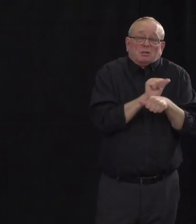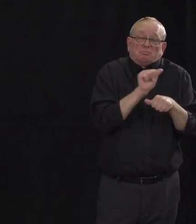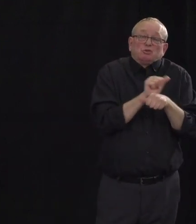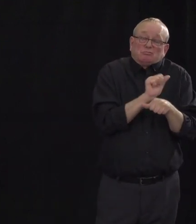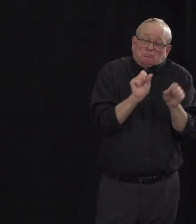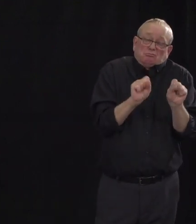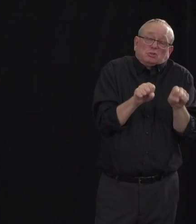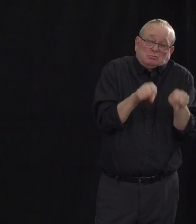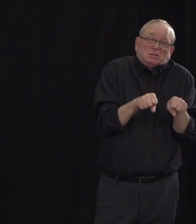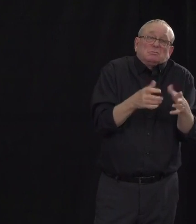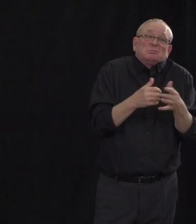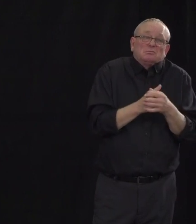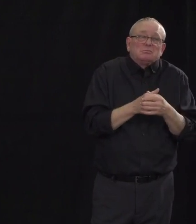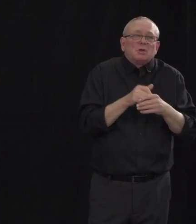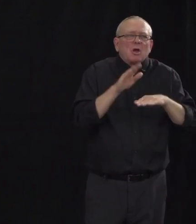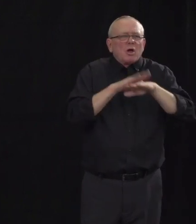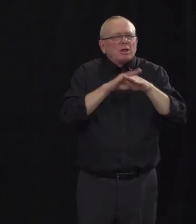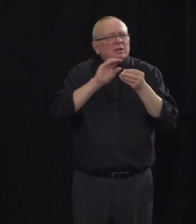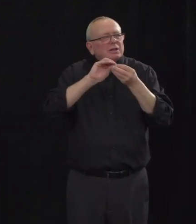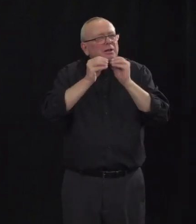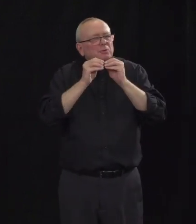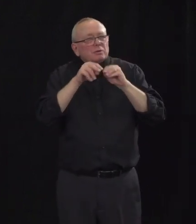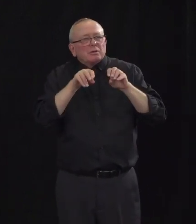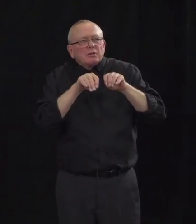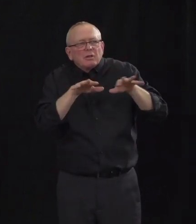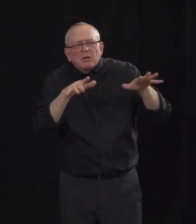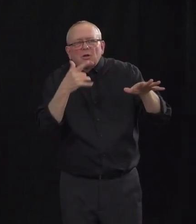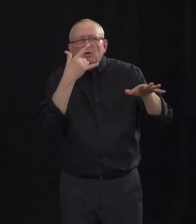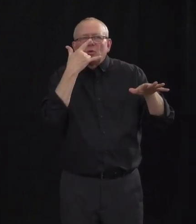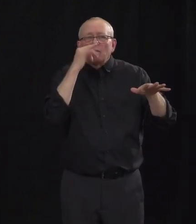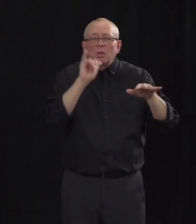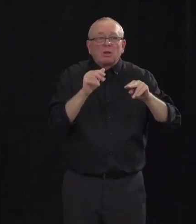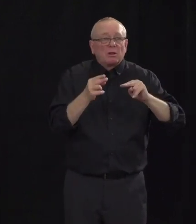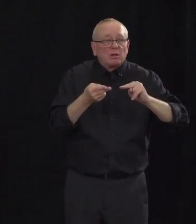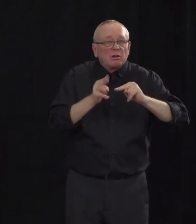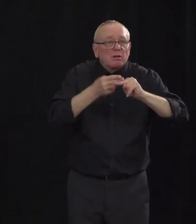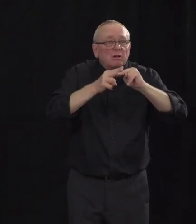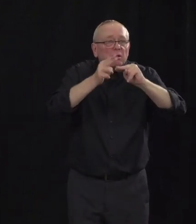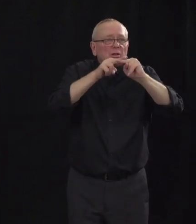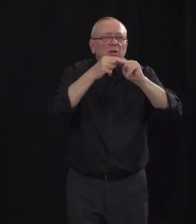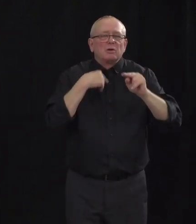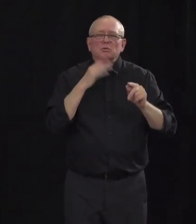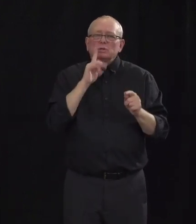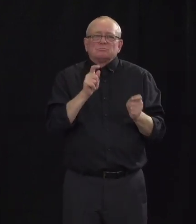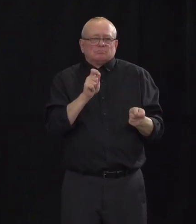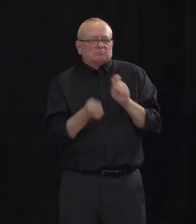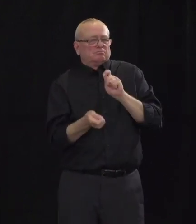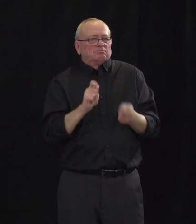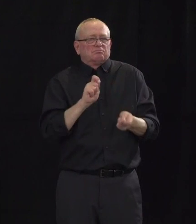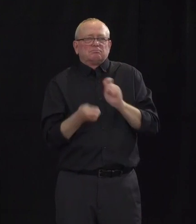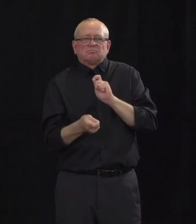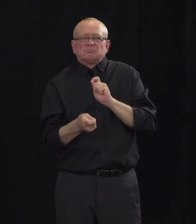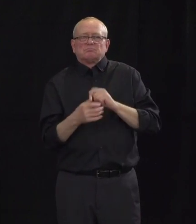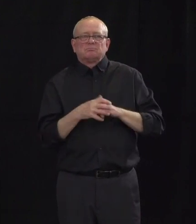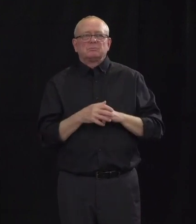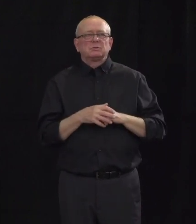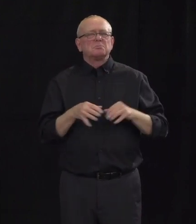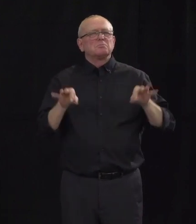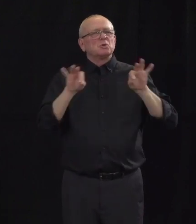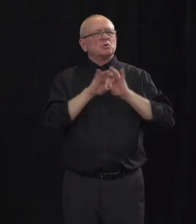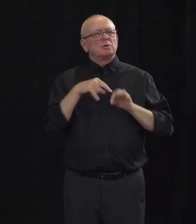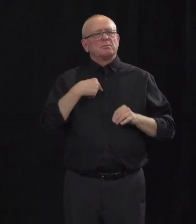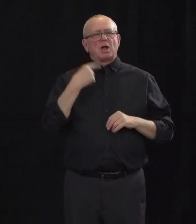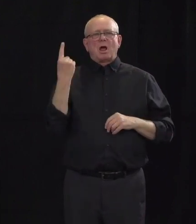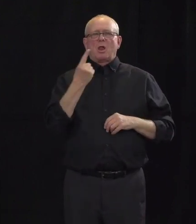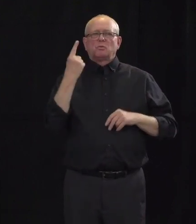how the situation unfolds. But the important thing is, again, as we have always done, is watching our own local situation, understanding the impact